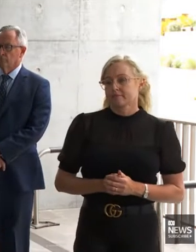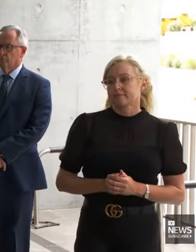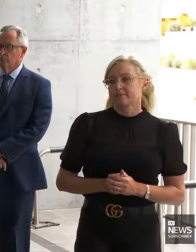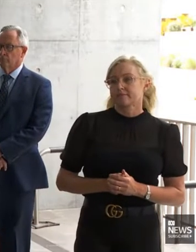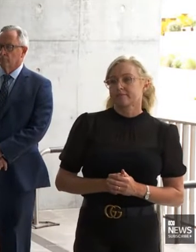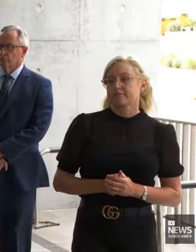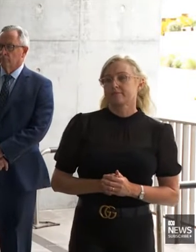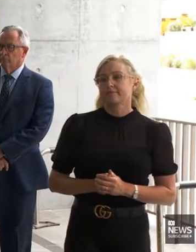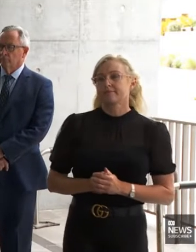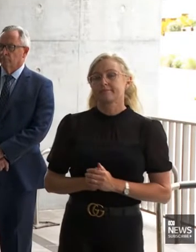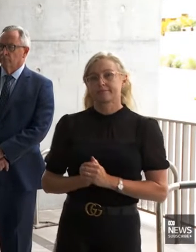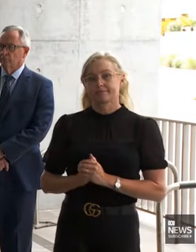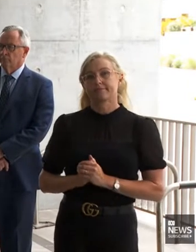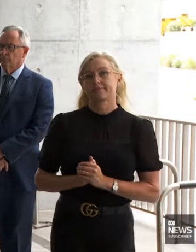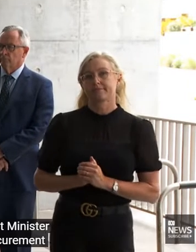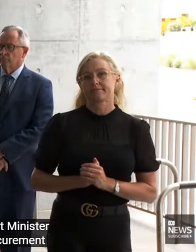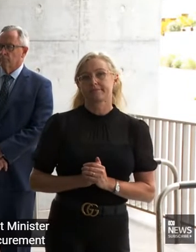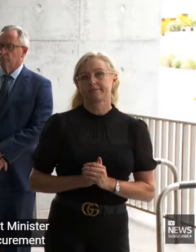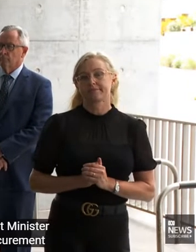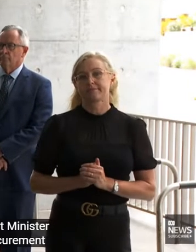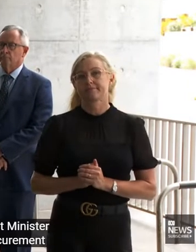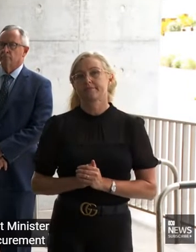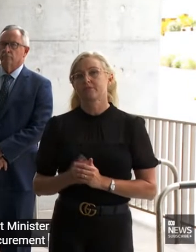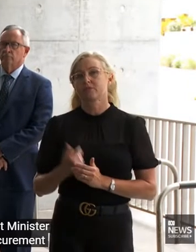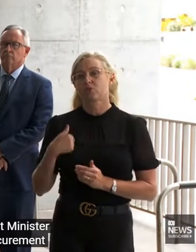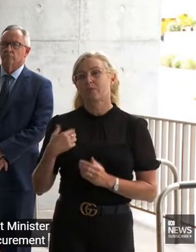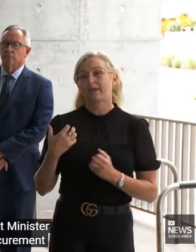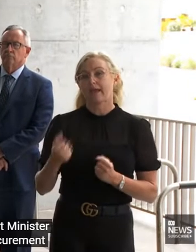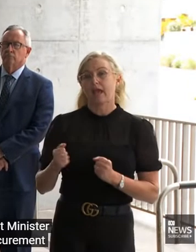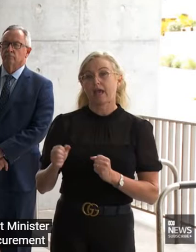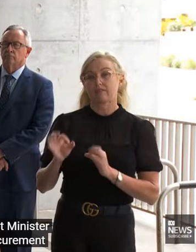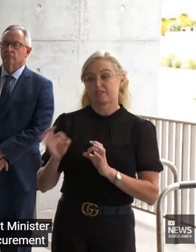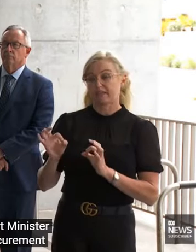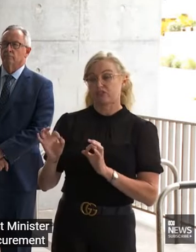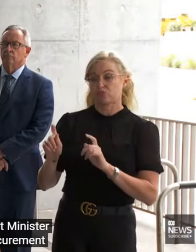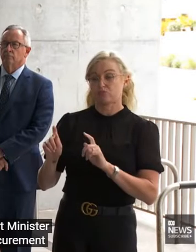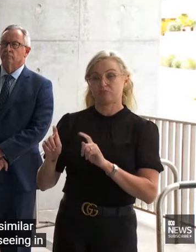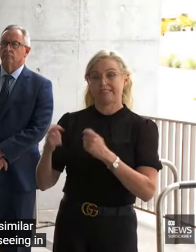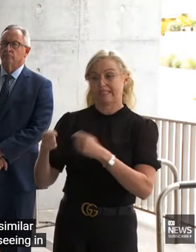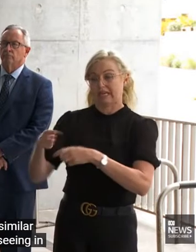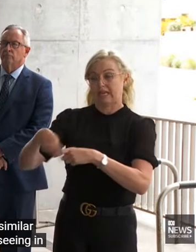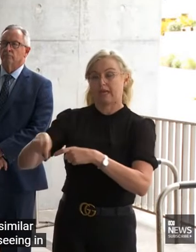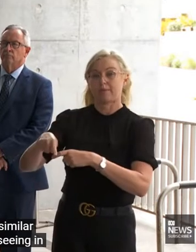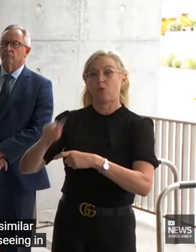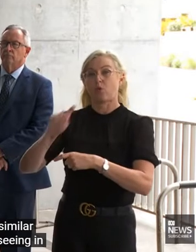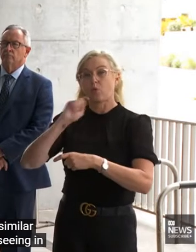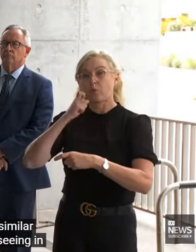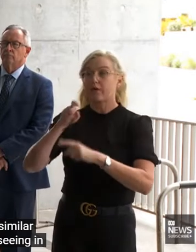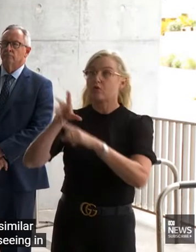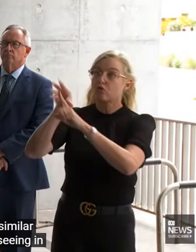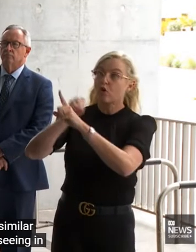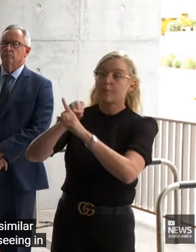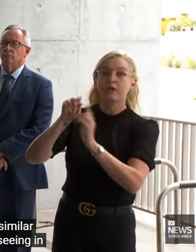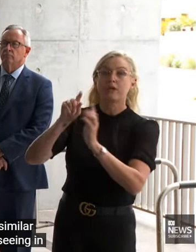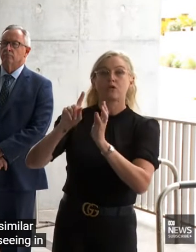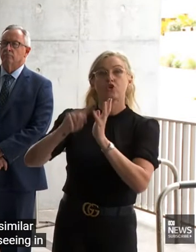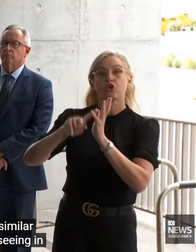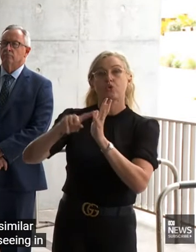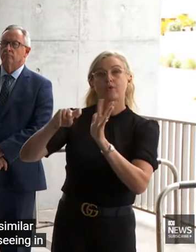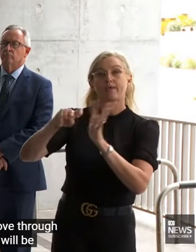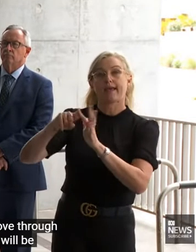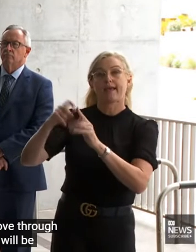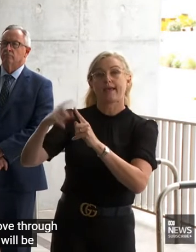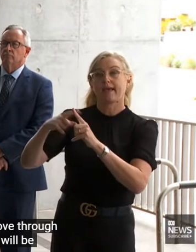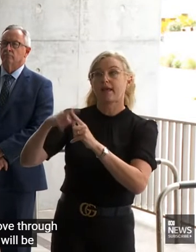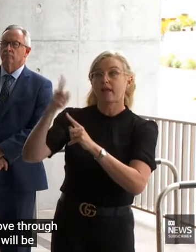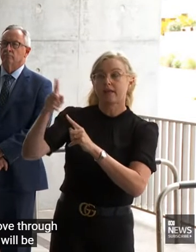the Investment Minister through and our procurement teams to follow a similar situation that we're seeing in the UK, where as we move